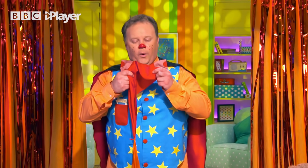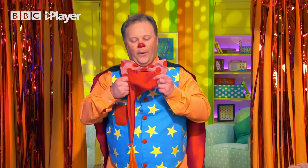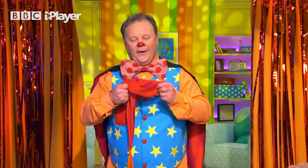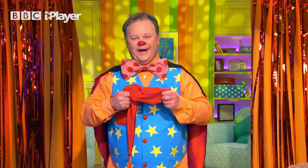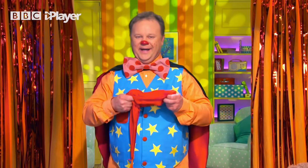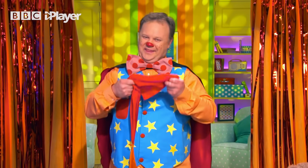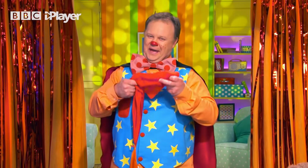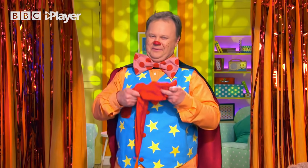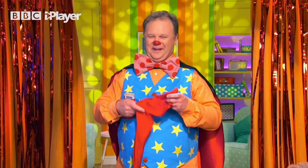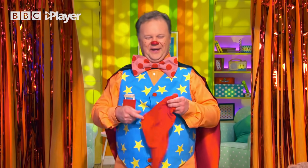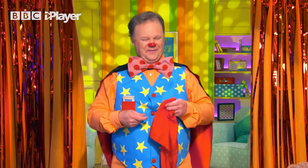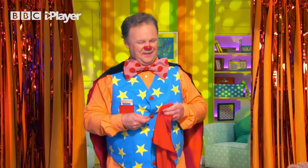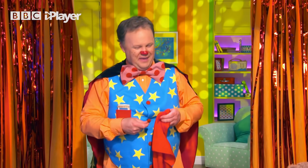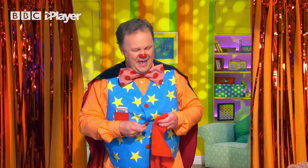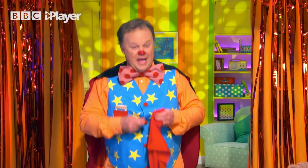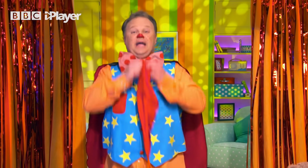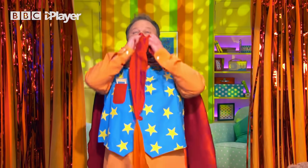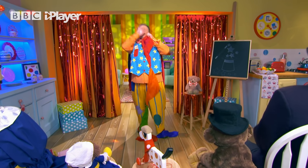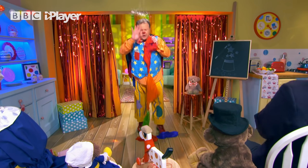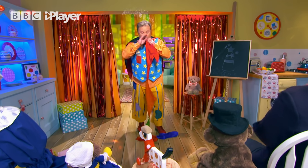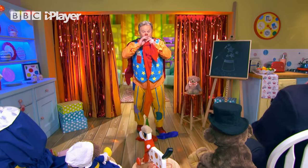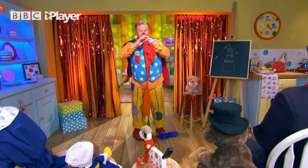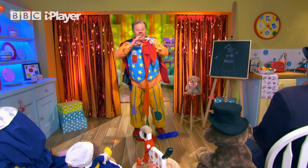Oh, that was close. That trap!